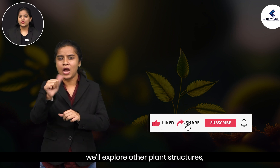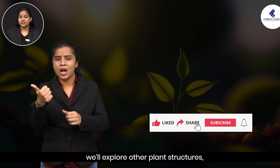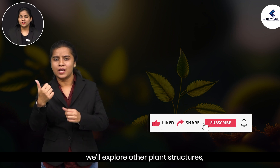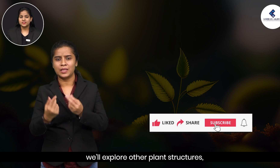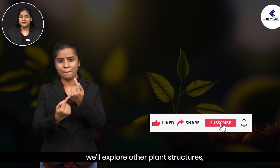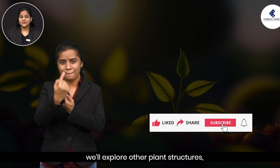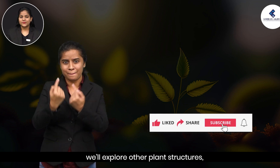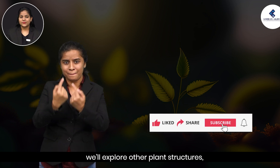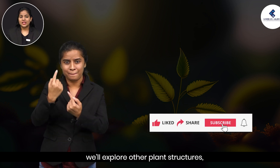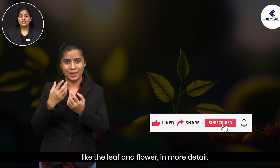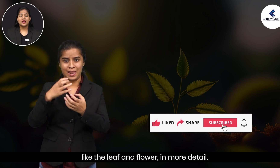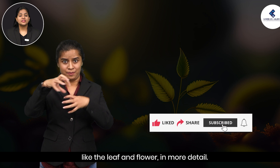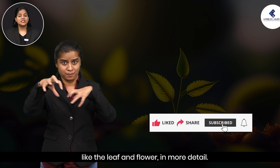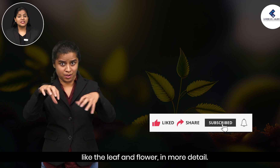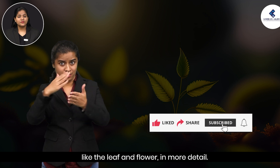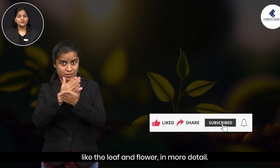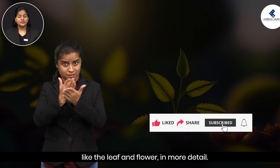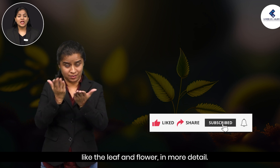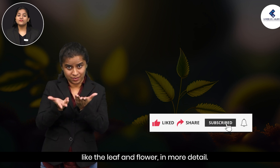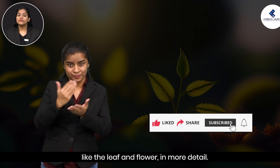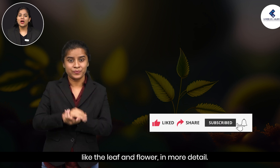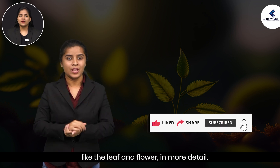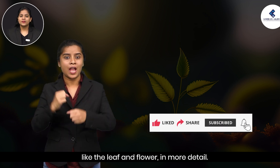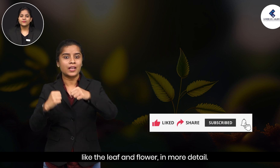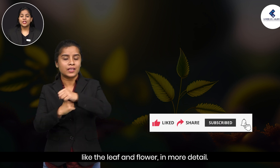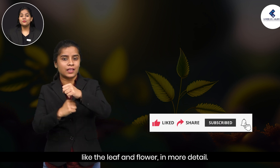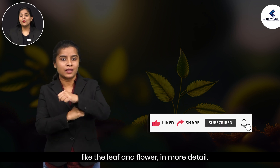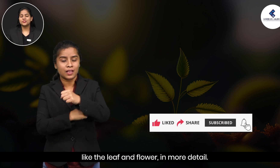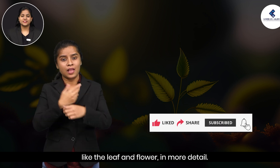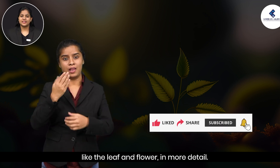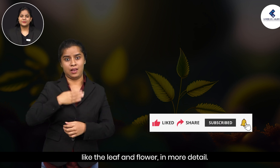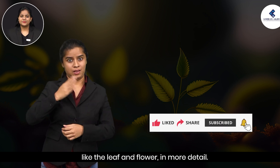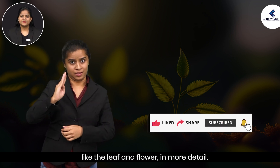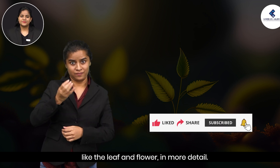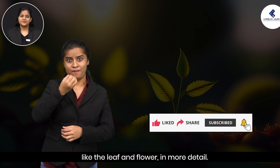plant structures like the leaf and flower in more